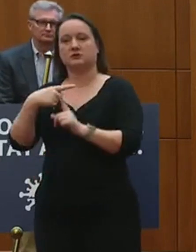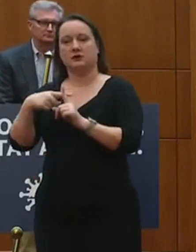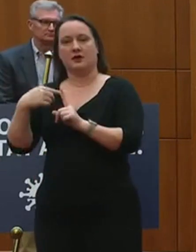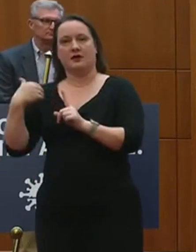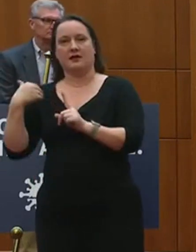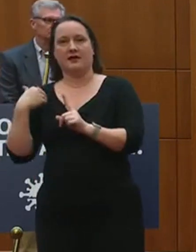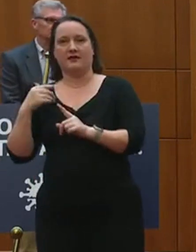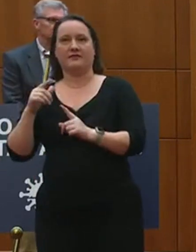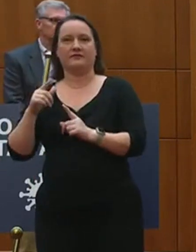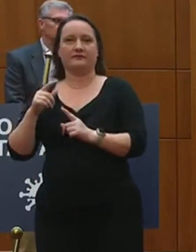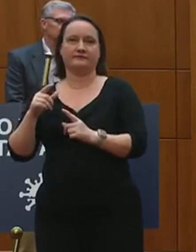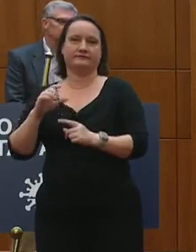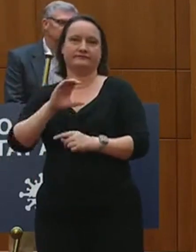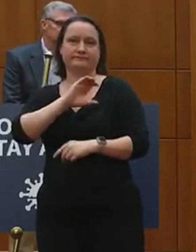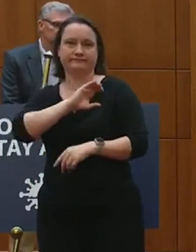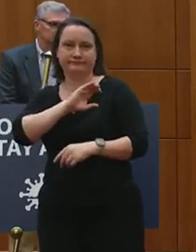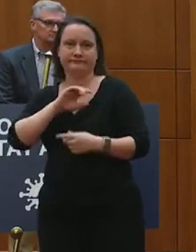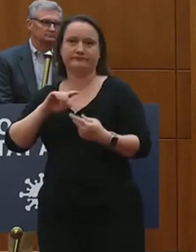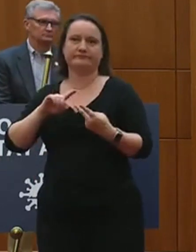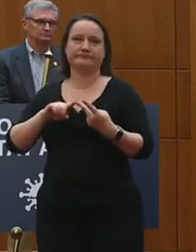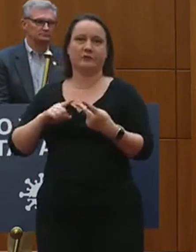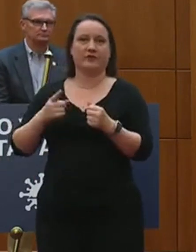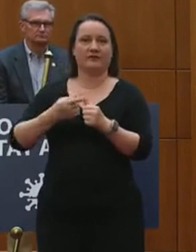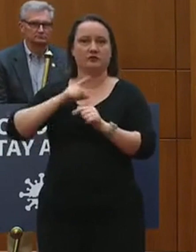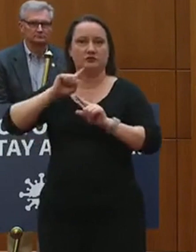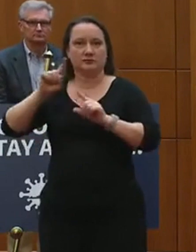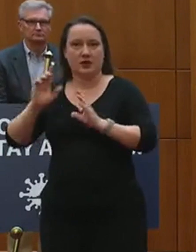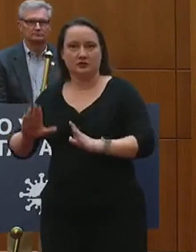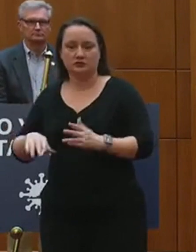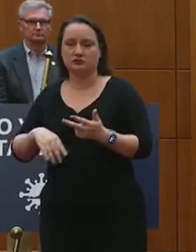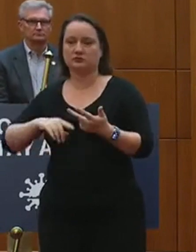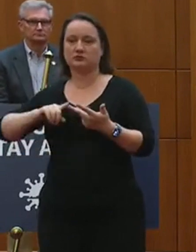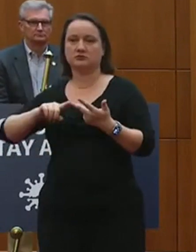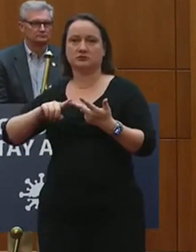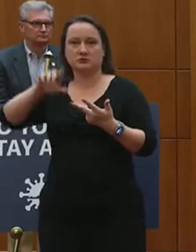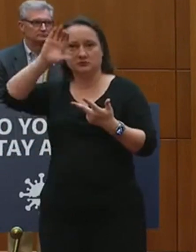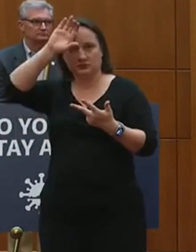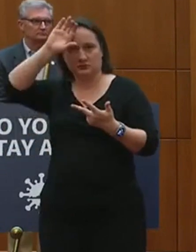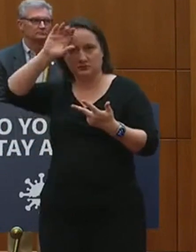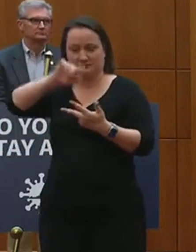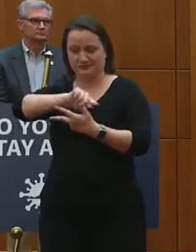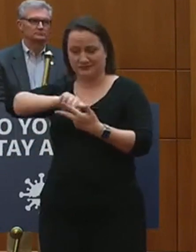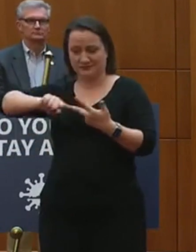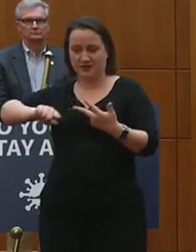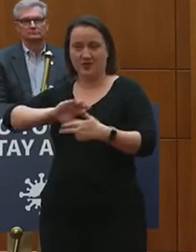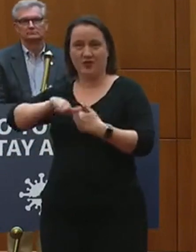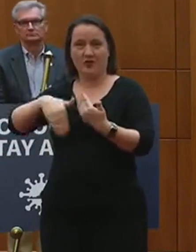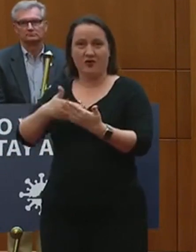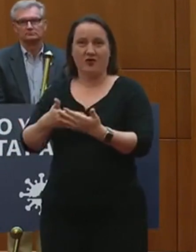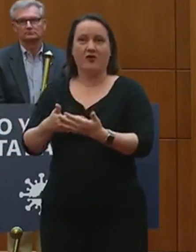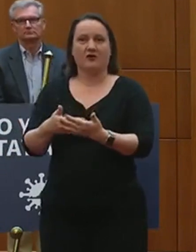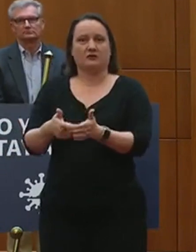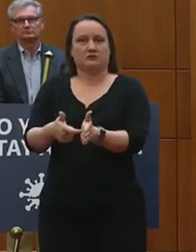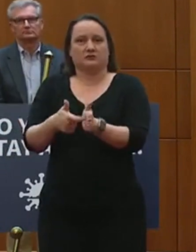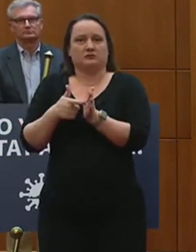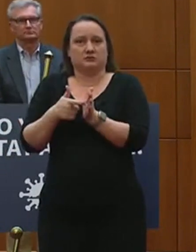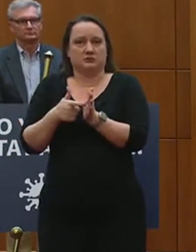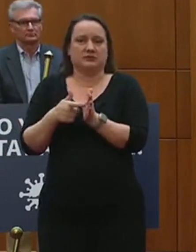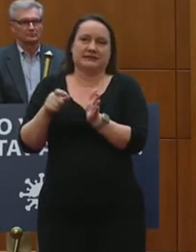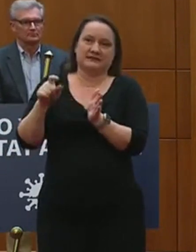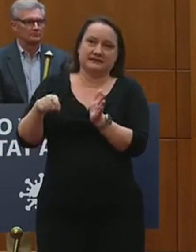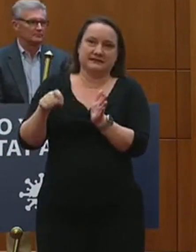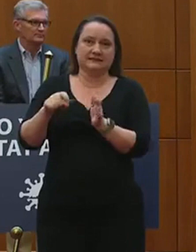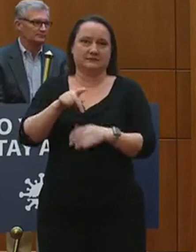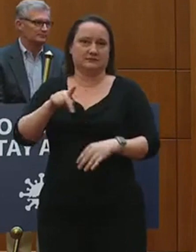have law enforcement, we have first responders, and we have firefighters, all of whom require and